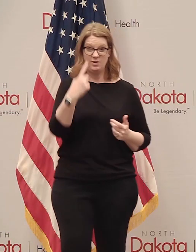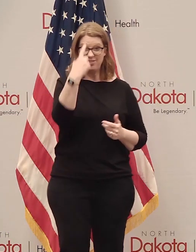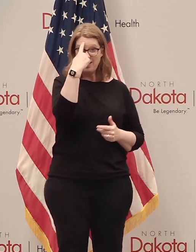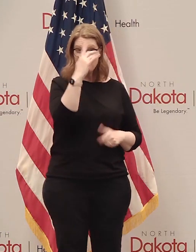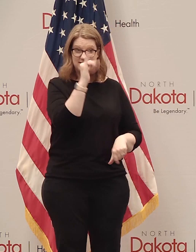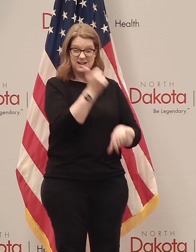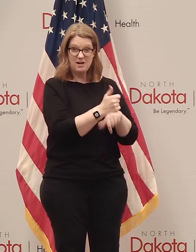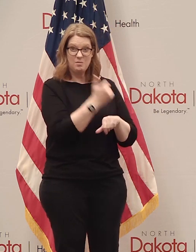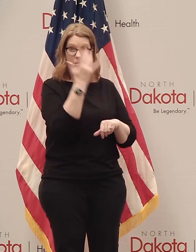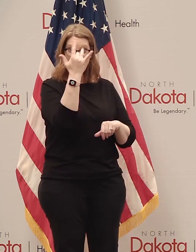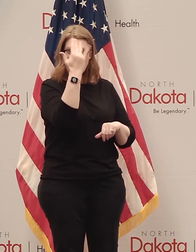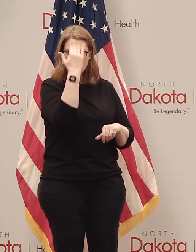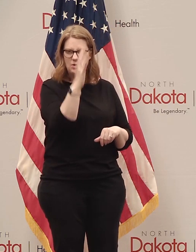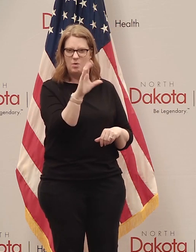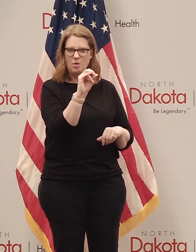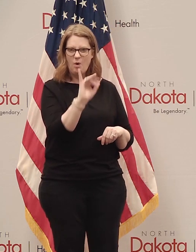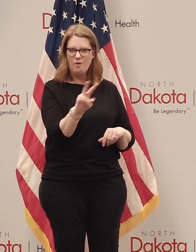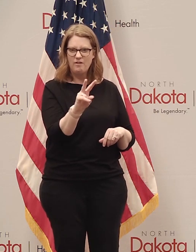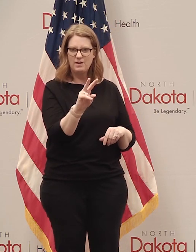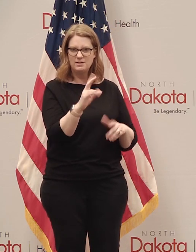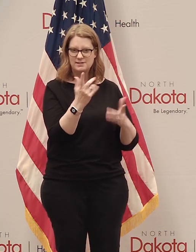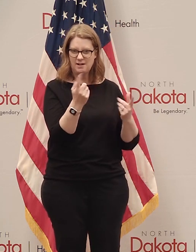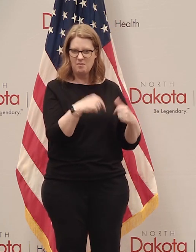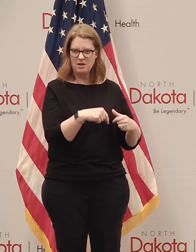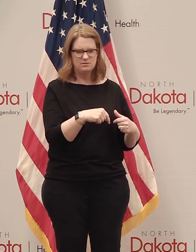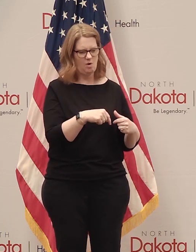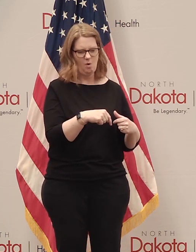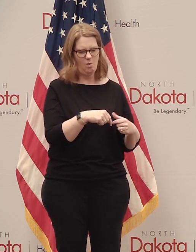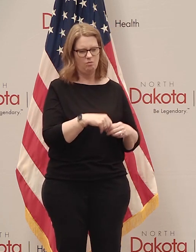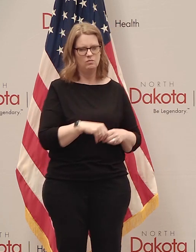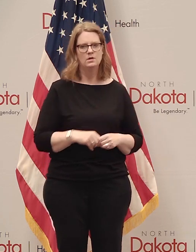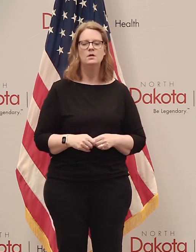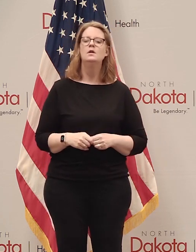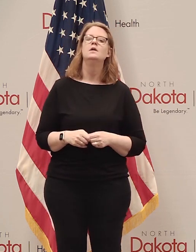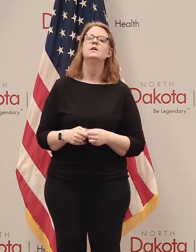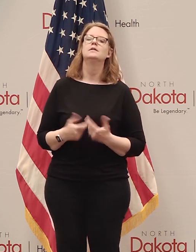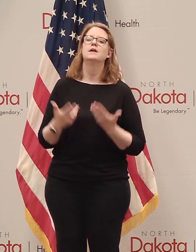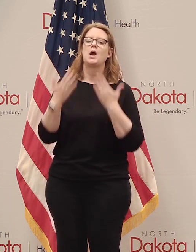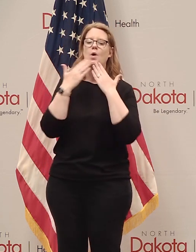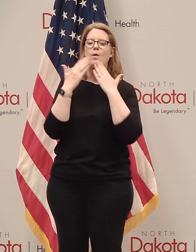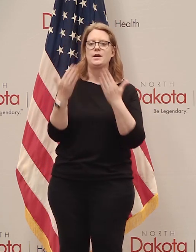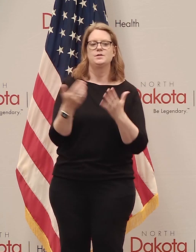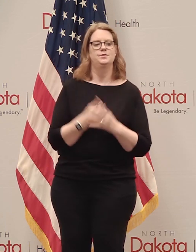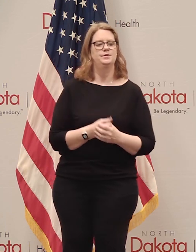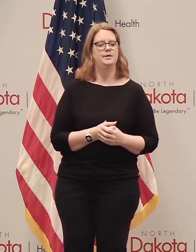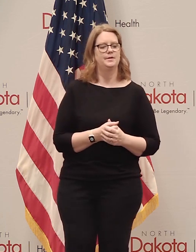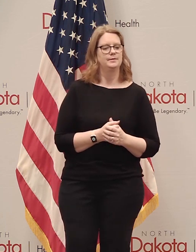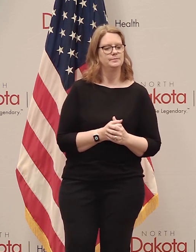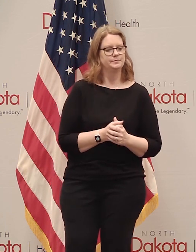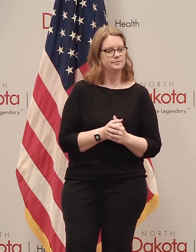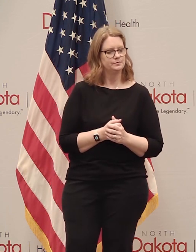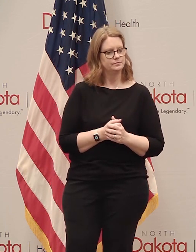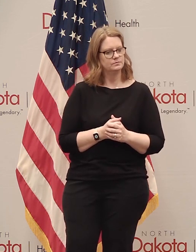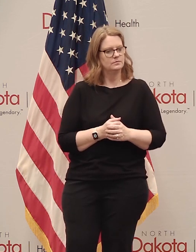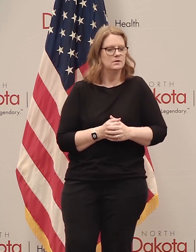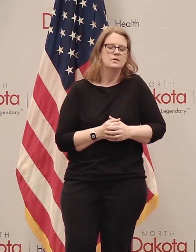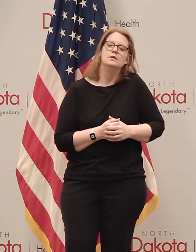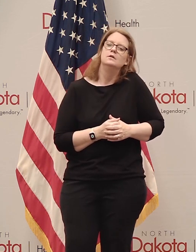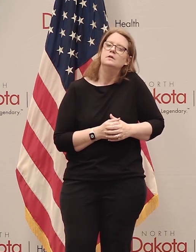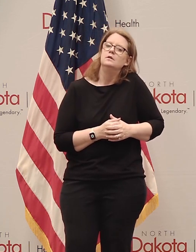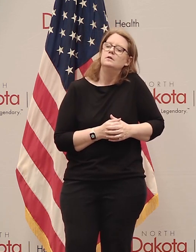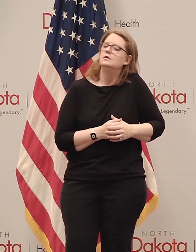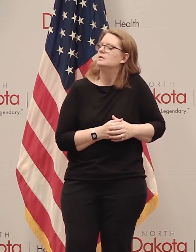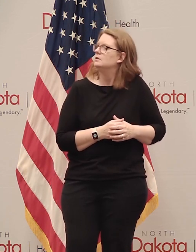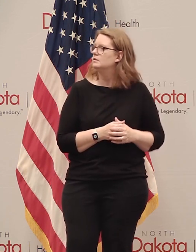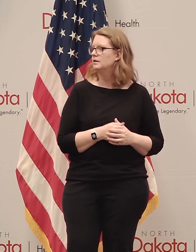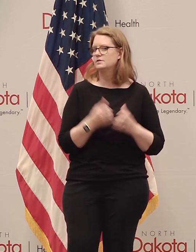coming, but again, practice that this weekend. On the gratitude side, want to also say we've got so much to